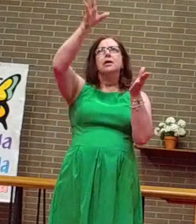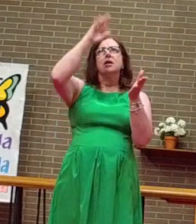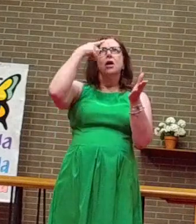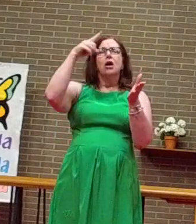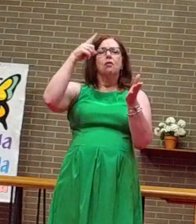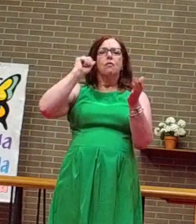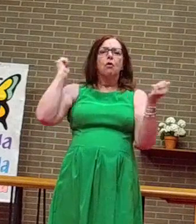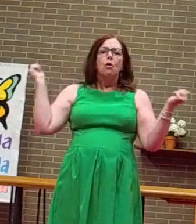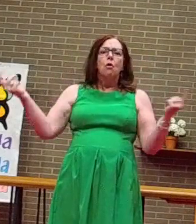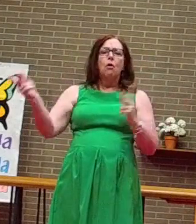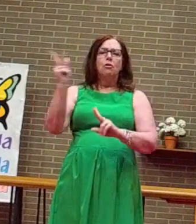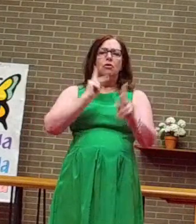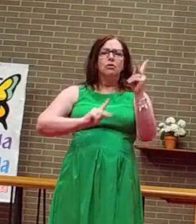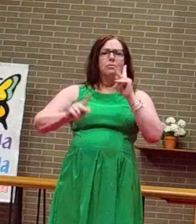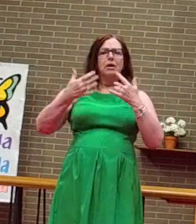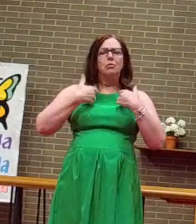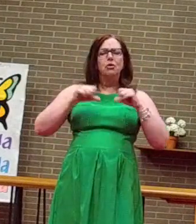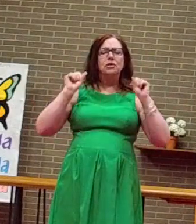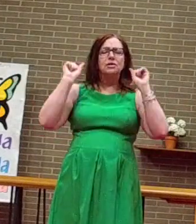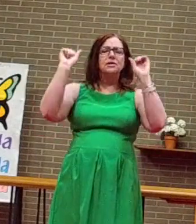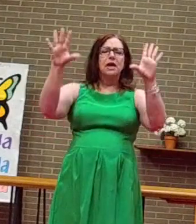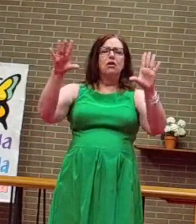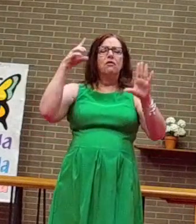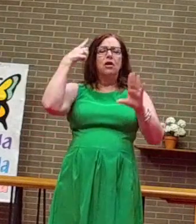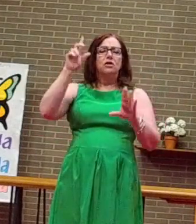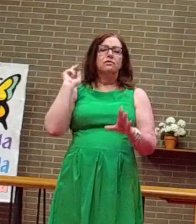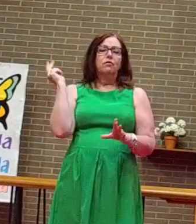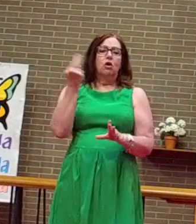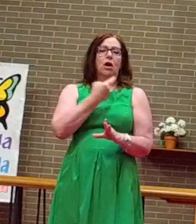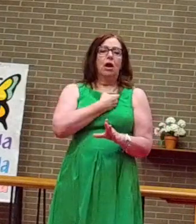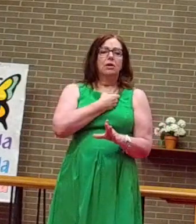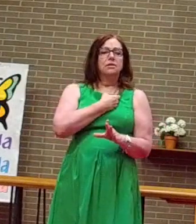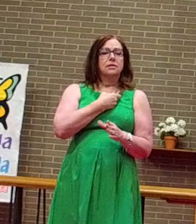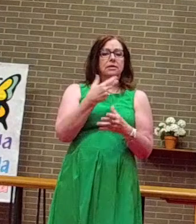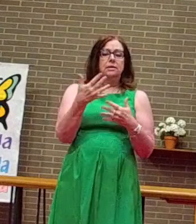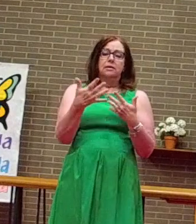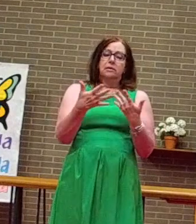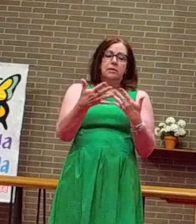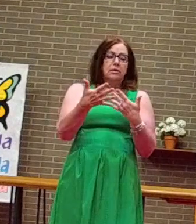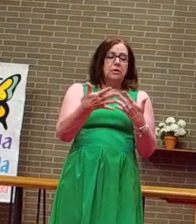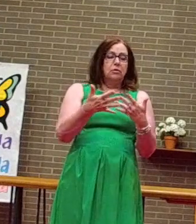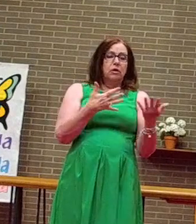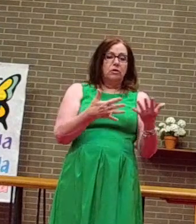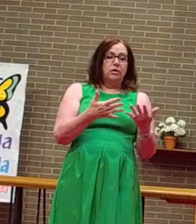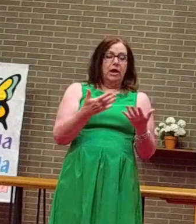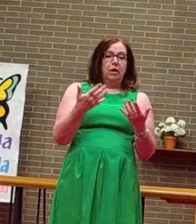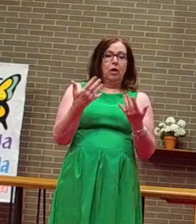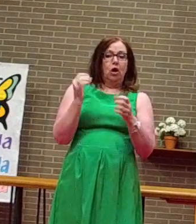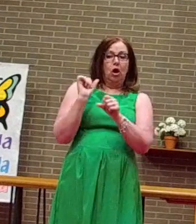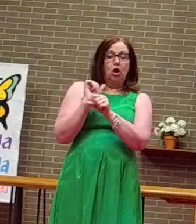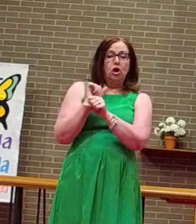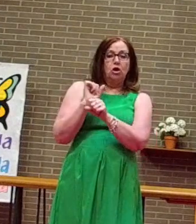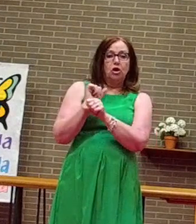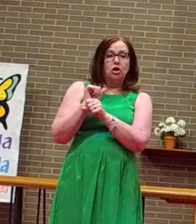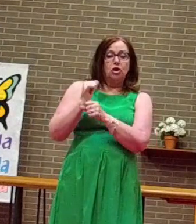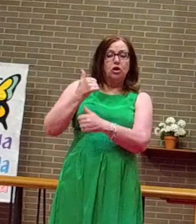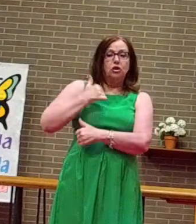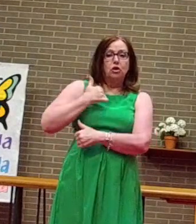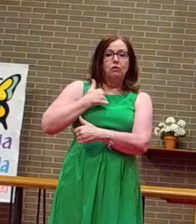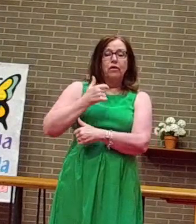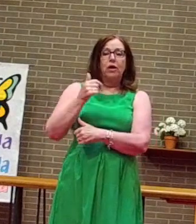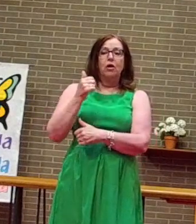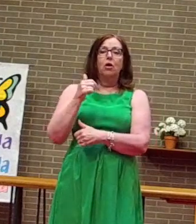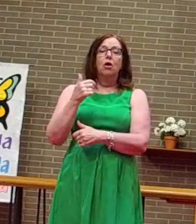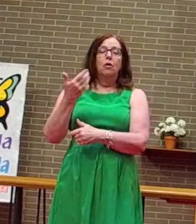have sacrificed for us, whether they have served or are serving. And so on this Memorial